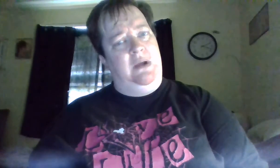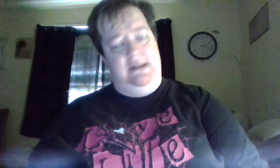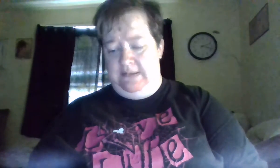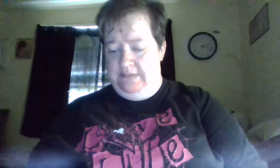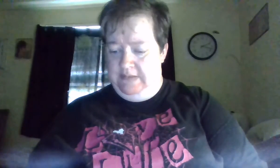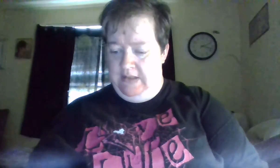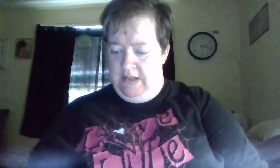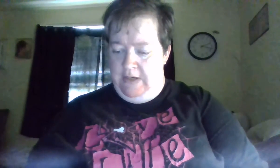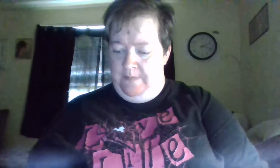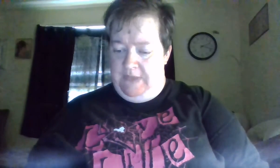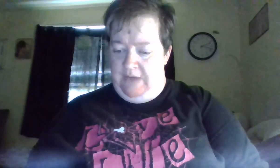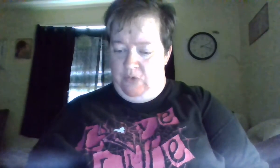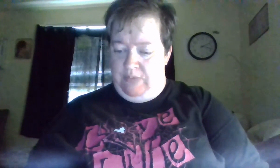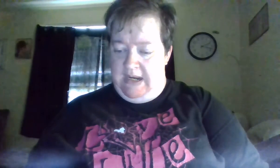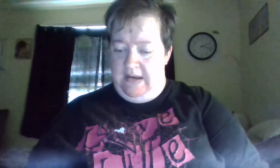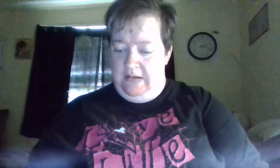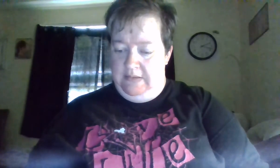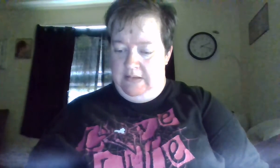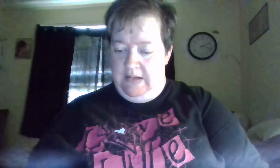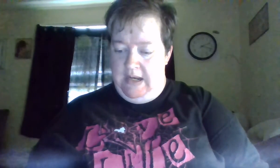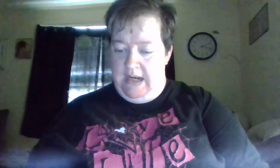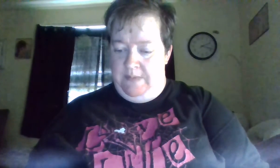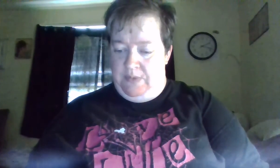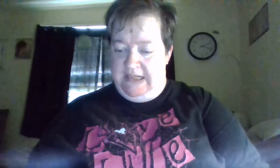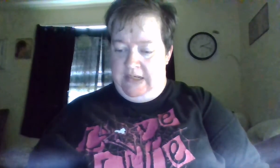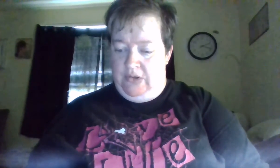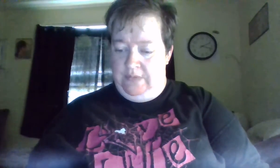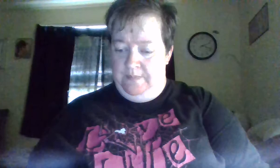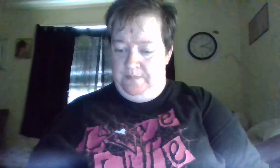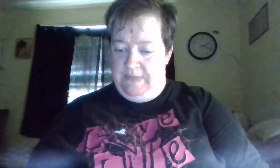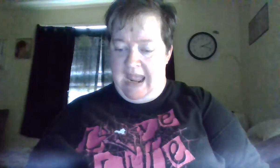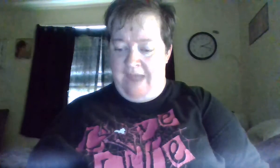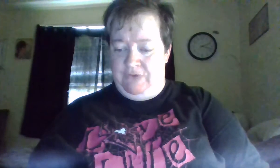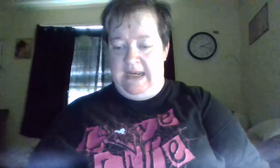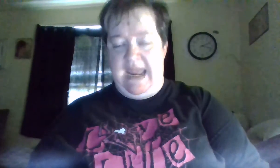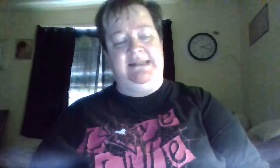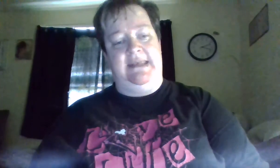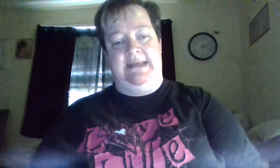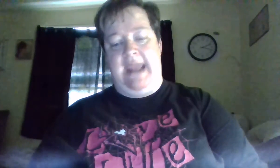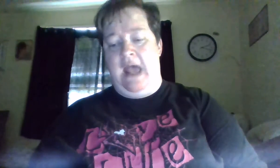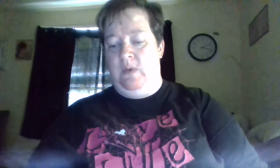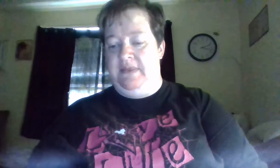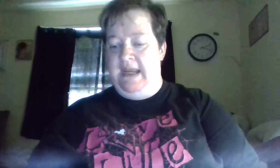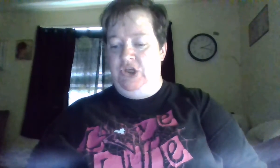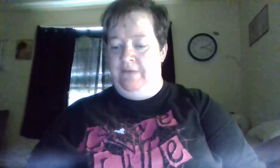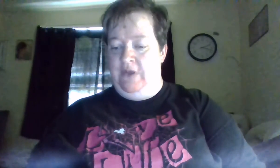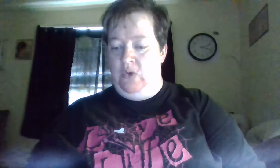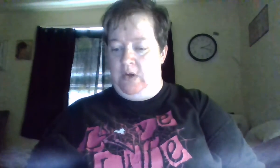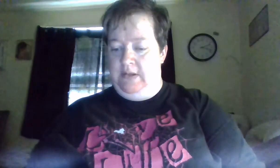ones. If you read, in particular, after he has this encounter with the angel of the Lord,